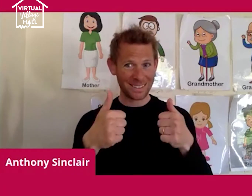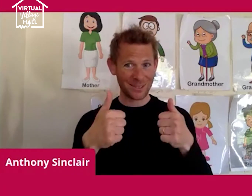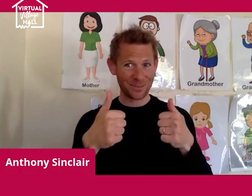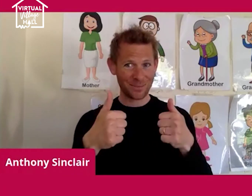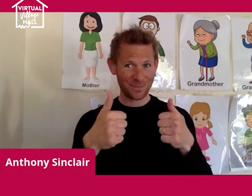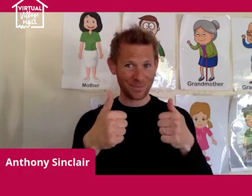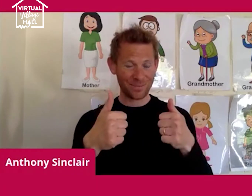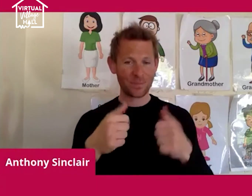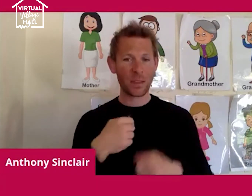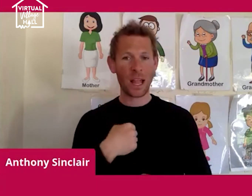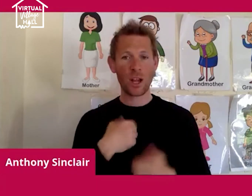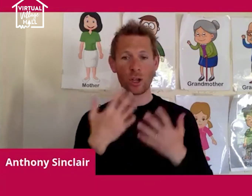Okay.